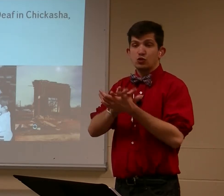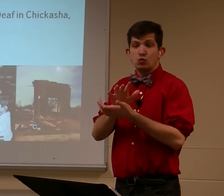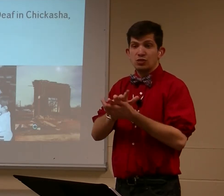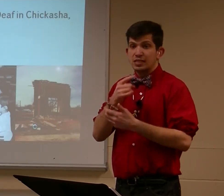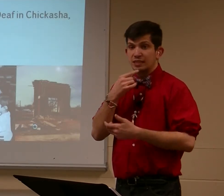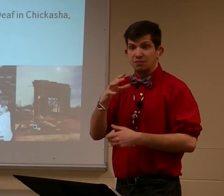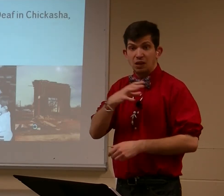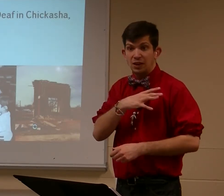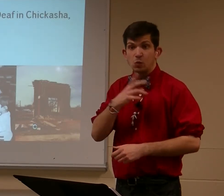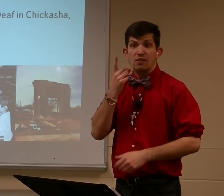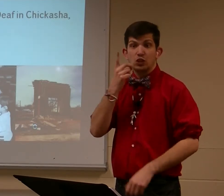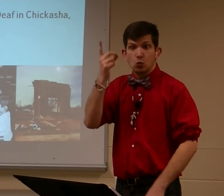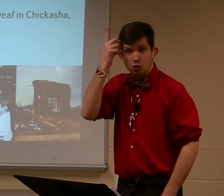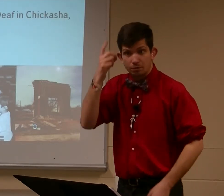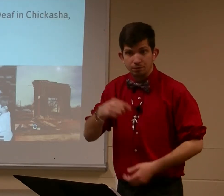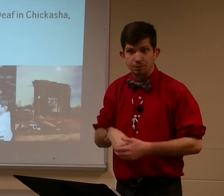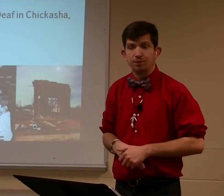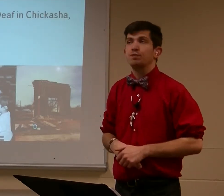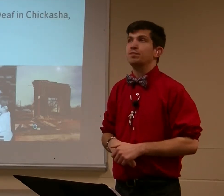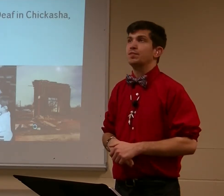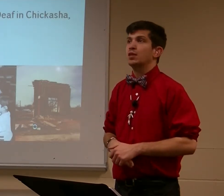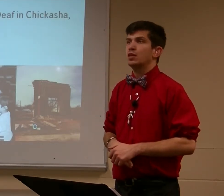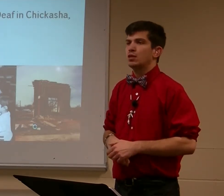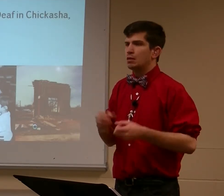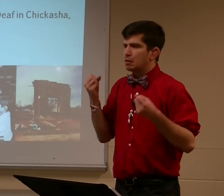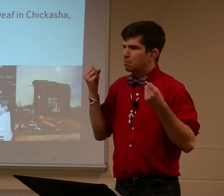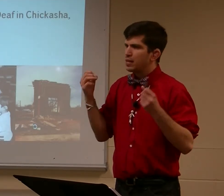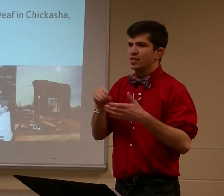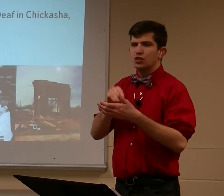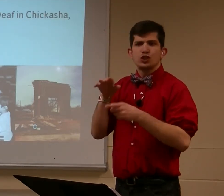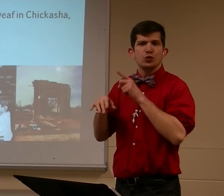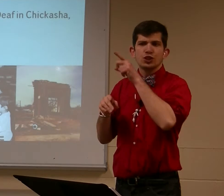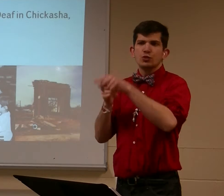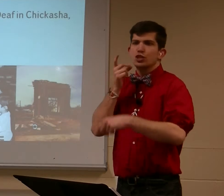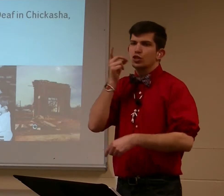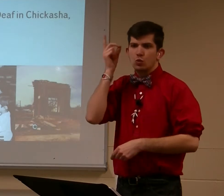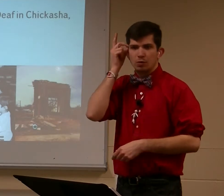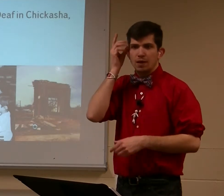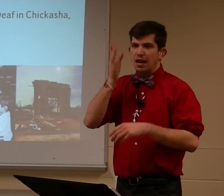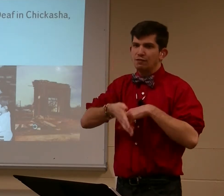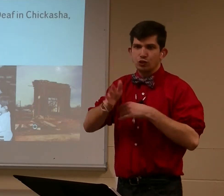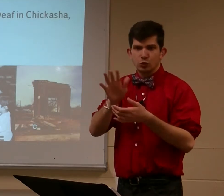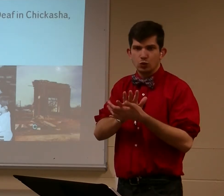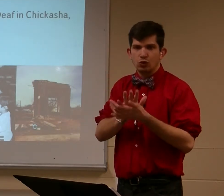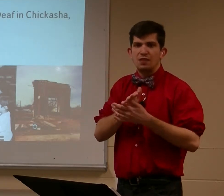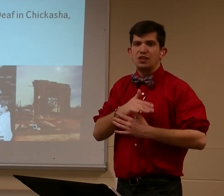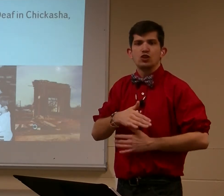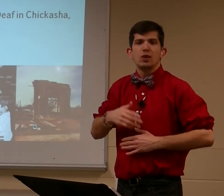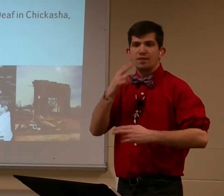school says it's fine, we have a dorm. Many of the students go to the dorm after school and they enjoy the fun.